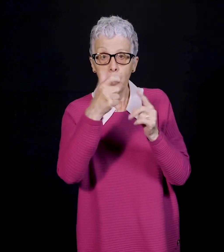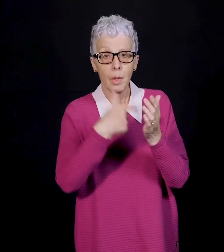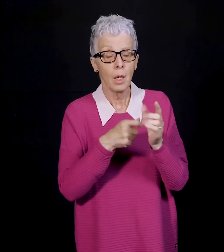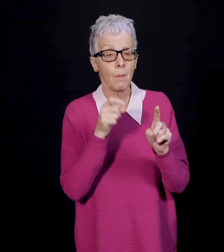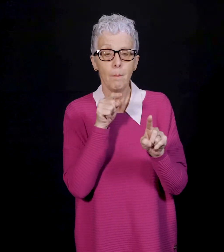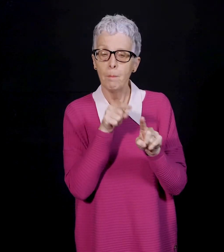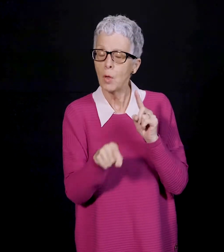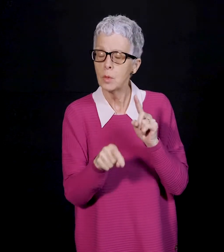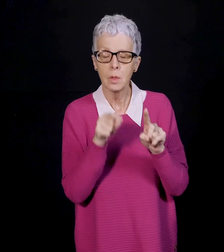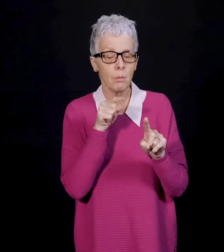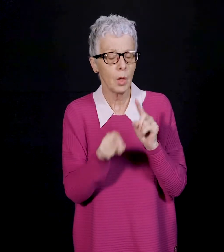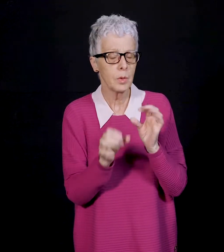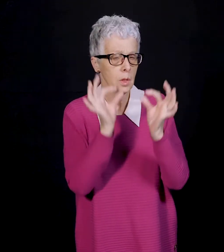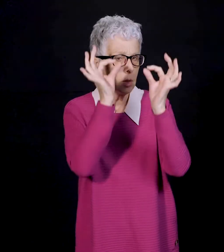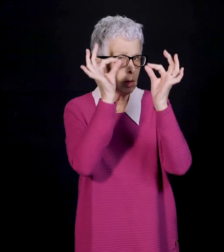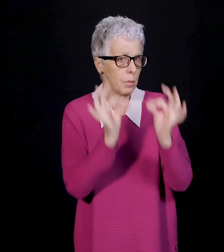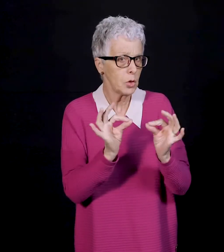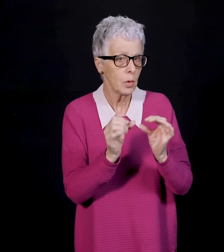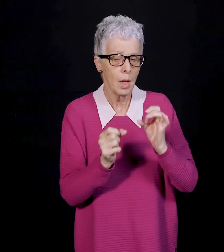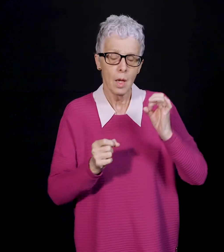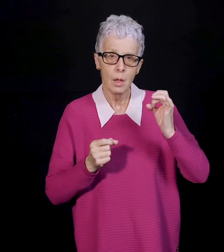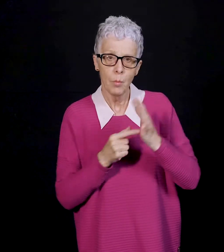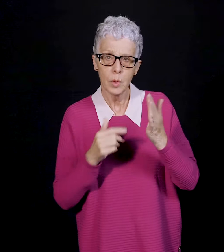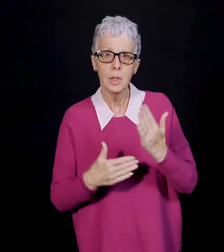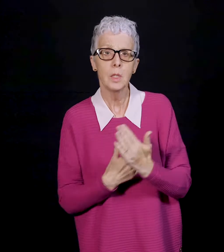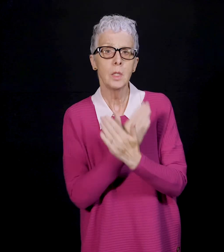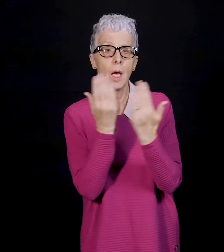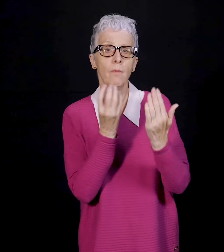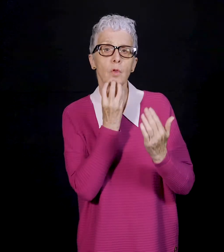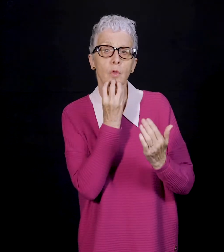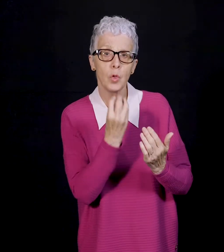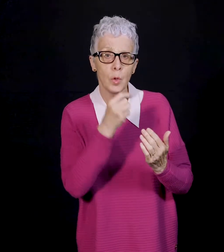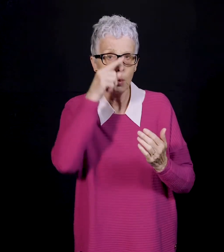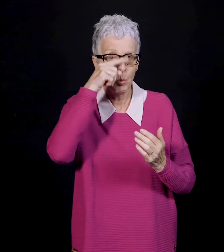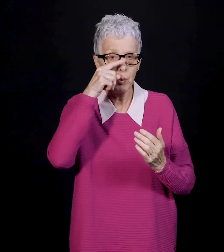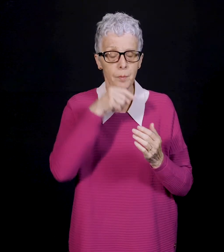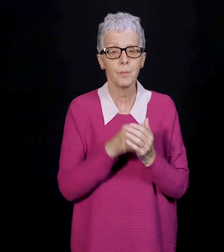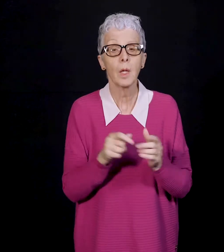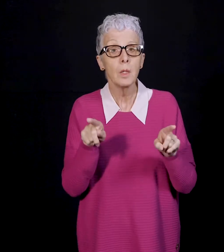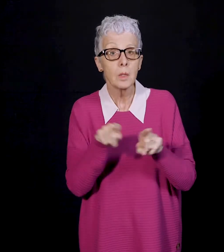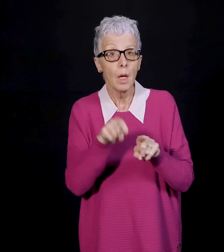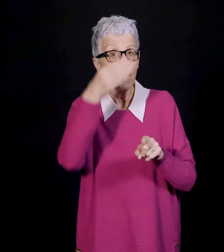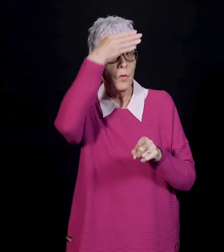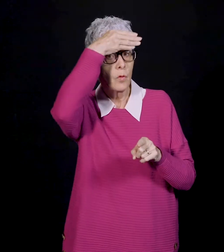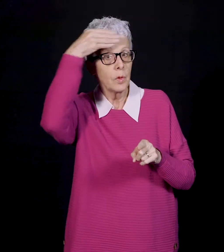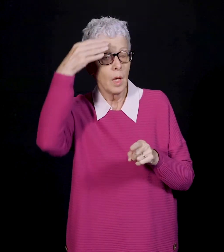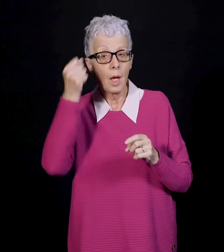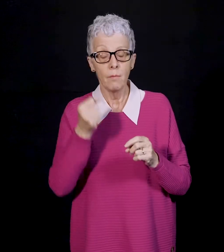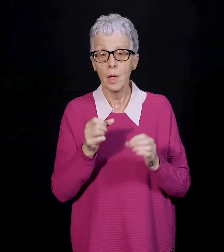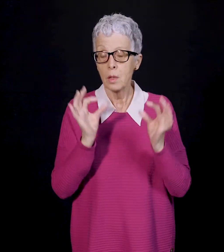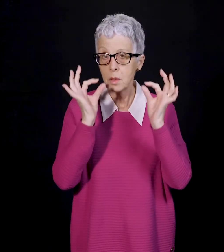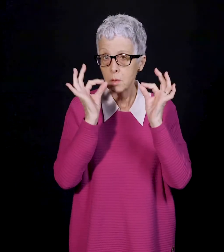most sacred and important days in the Jewish calendar. But for us Christians, it also has a significance